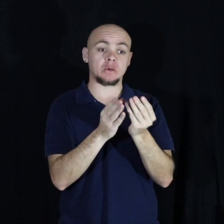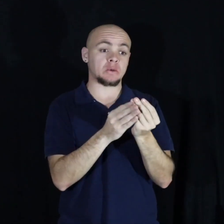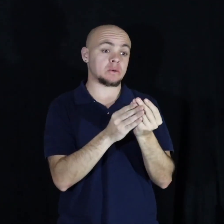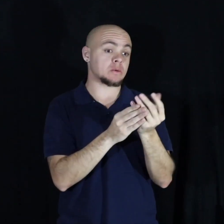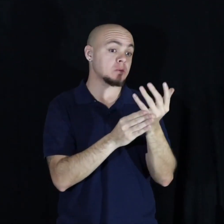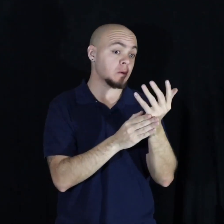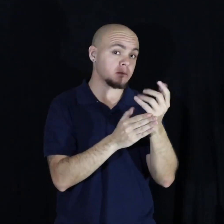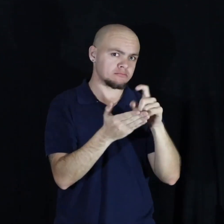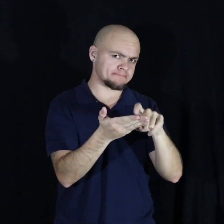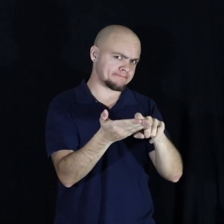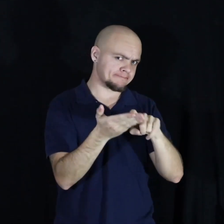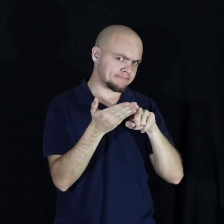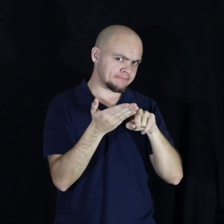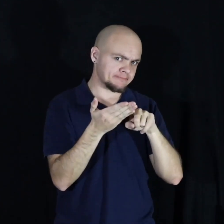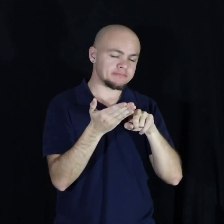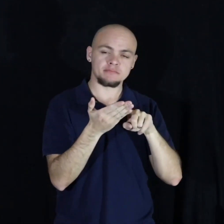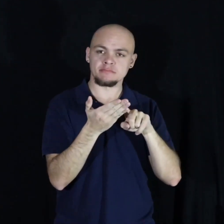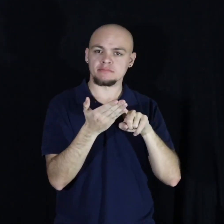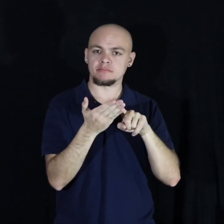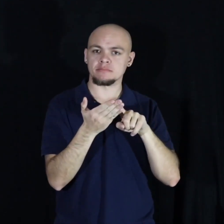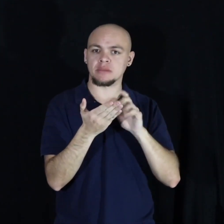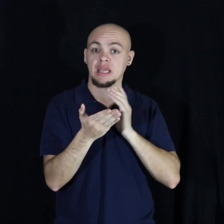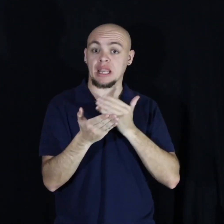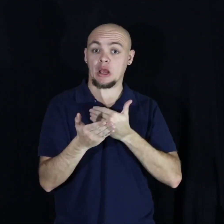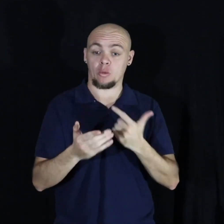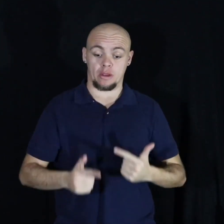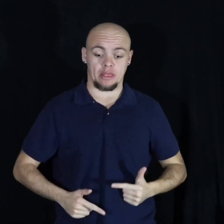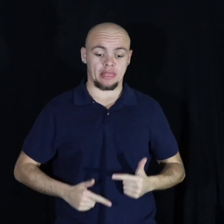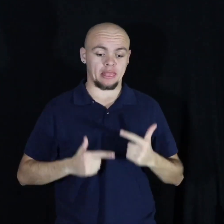and to be present in our lives.